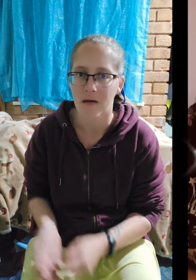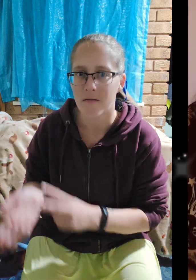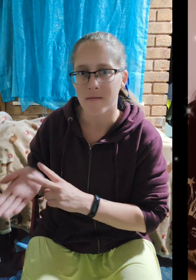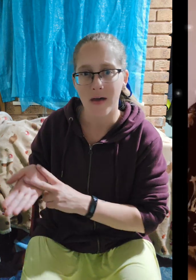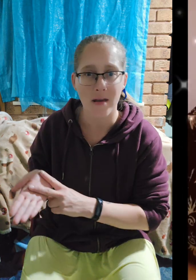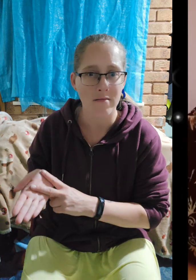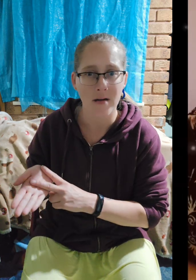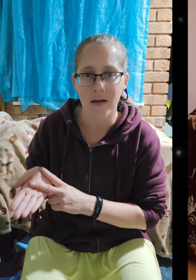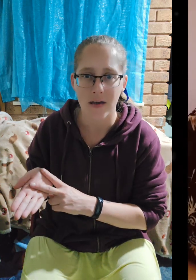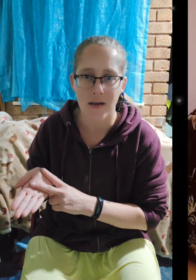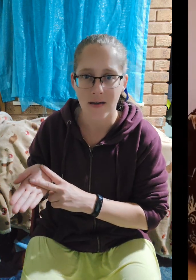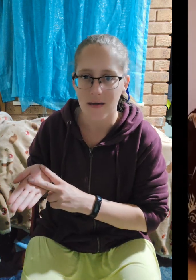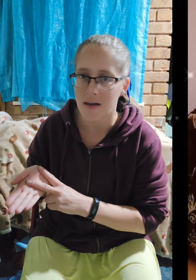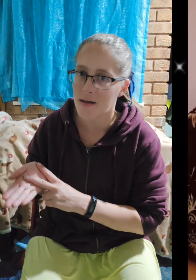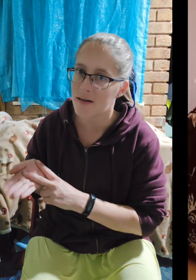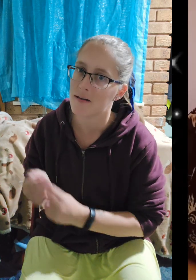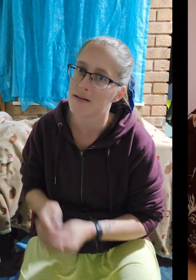Valerie.